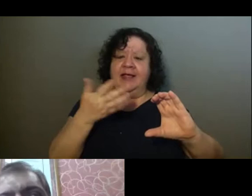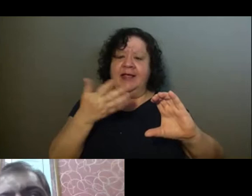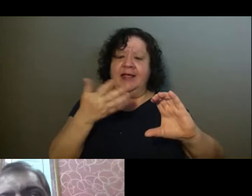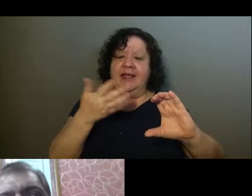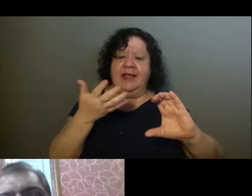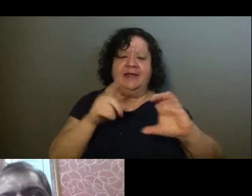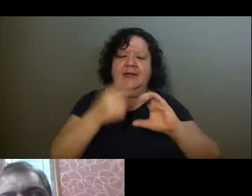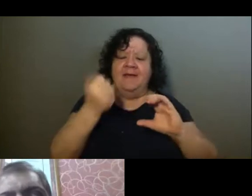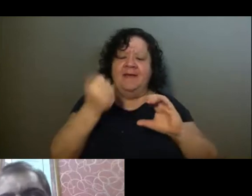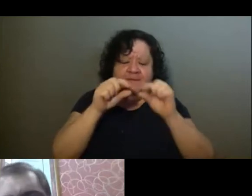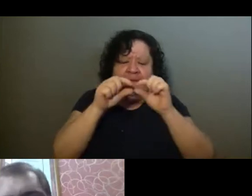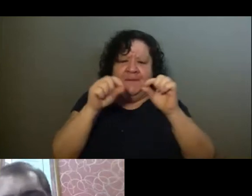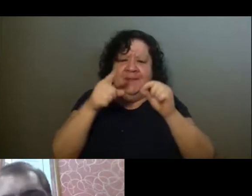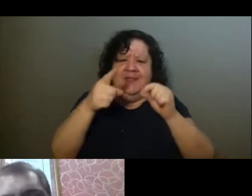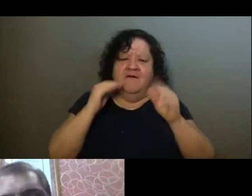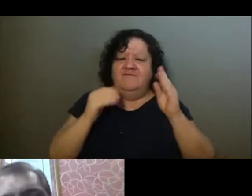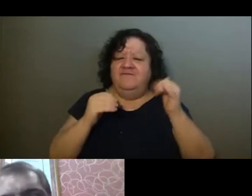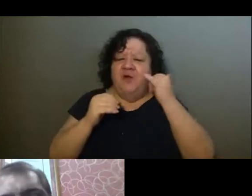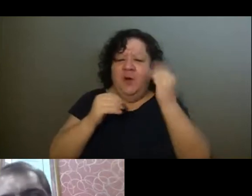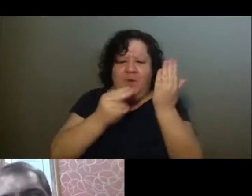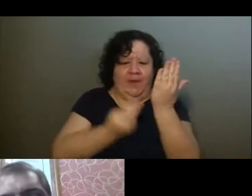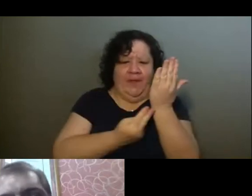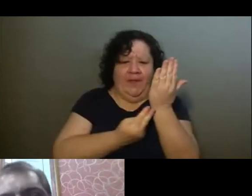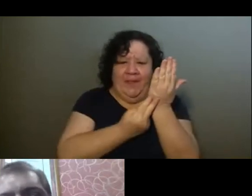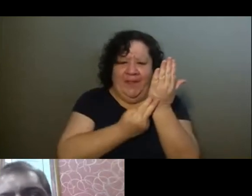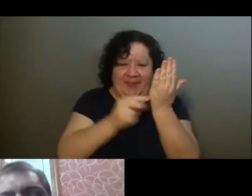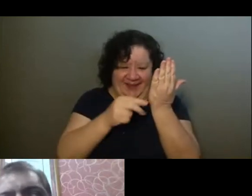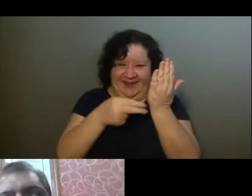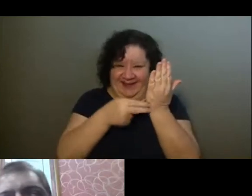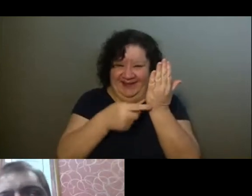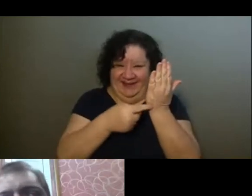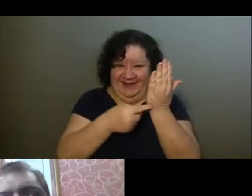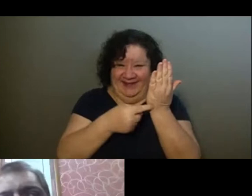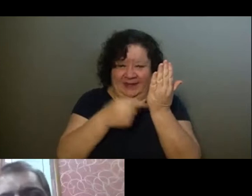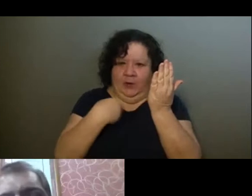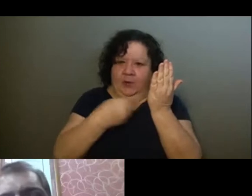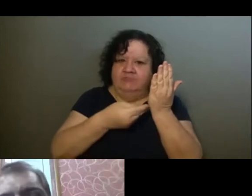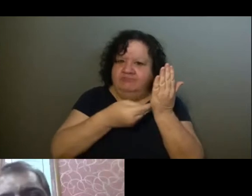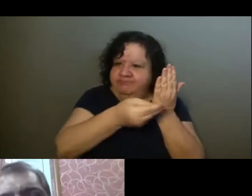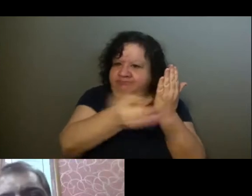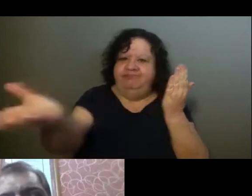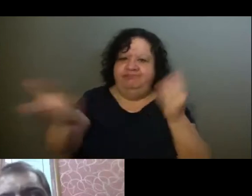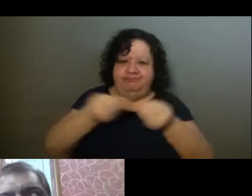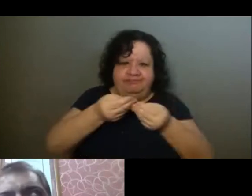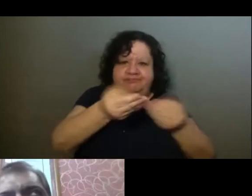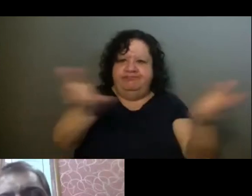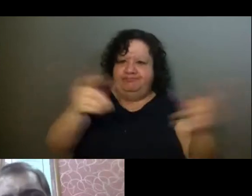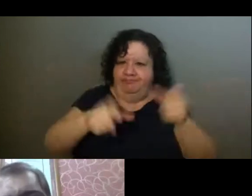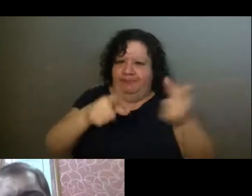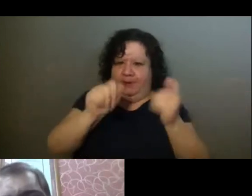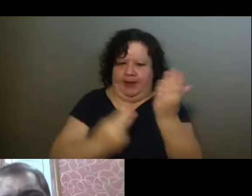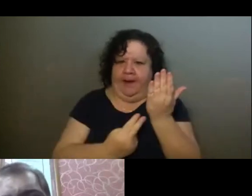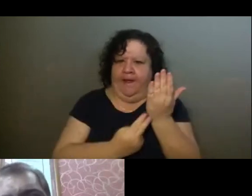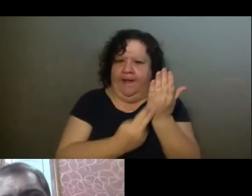smartphone. So there is no problem with that. And the process works this way, that it is the